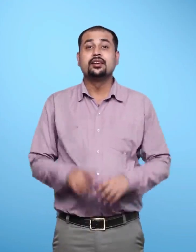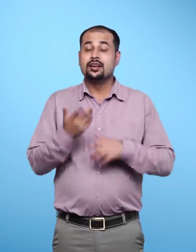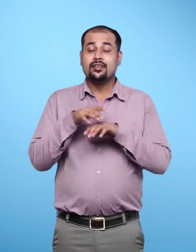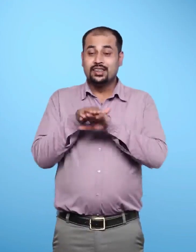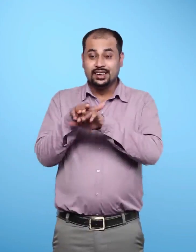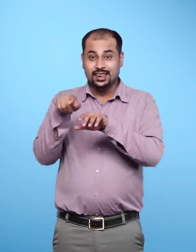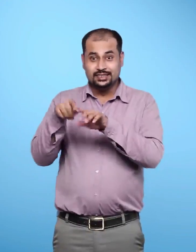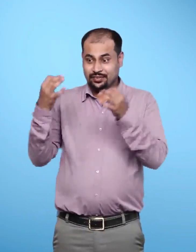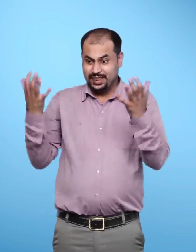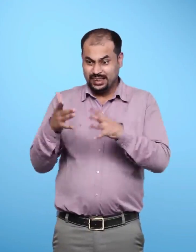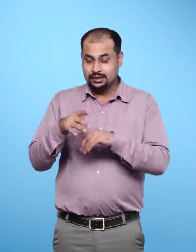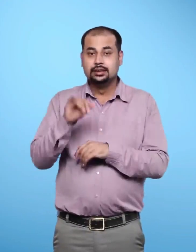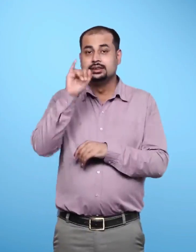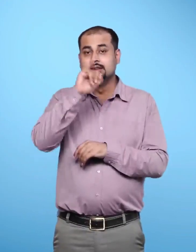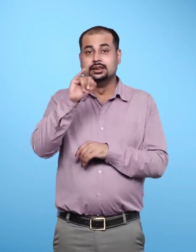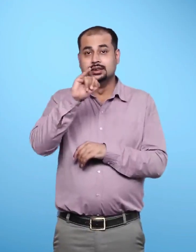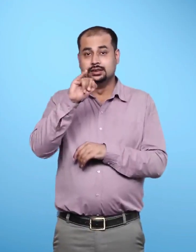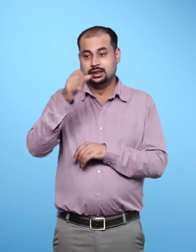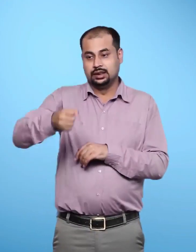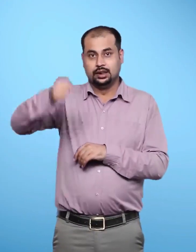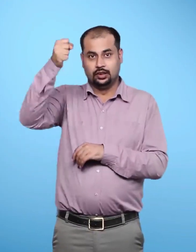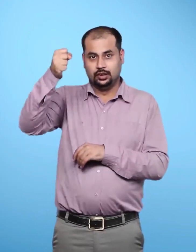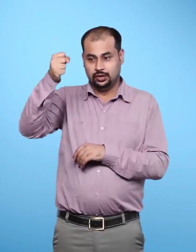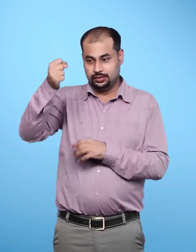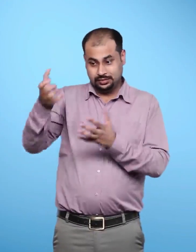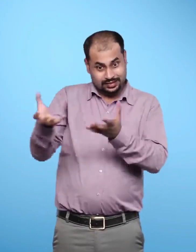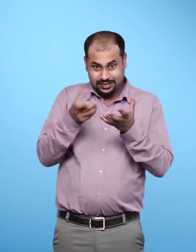Let us first calculate for 6 kilograms of fresh fish.